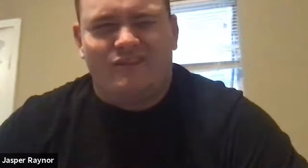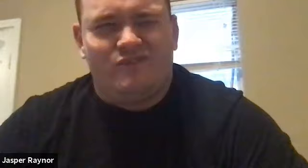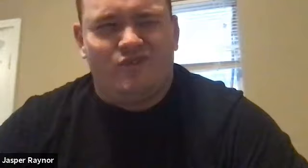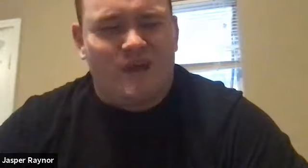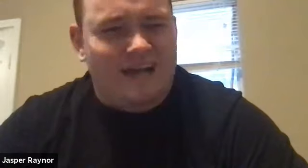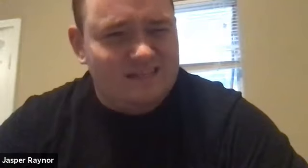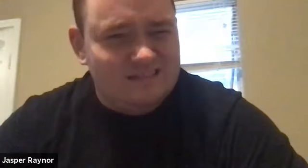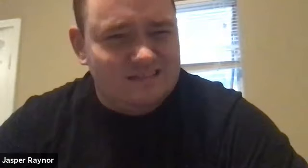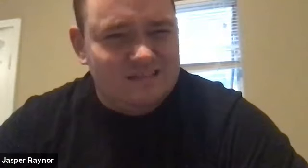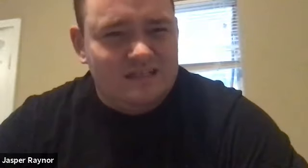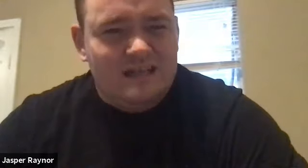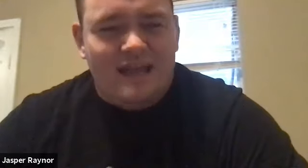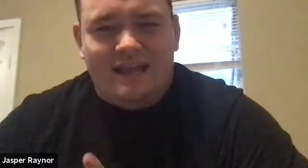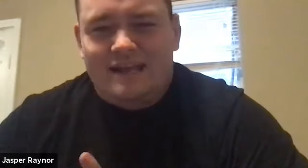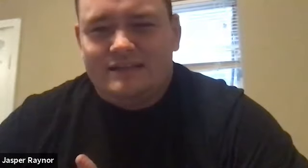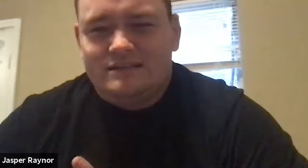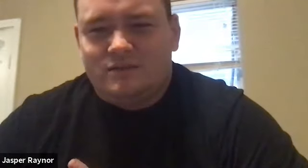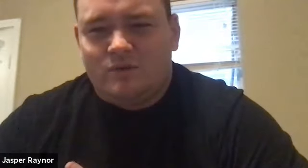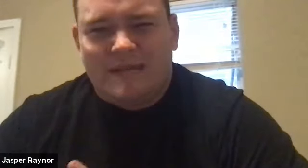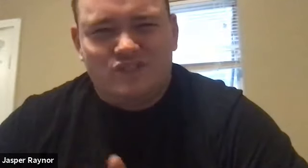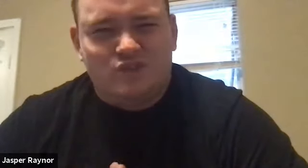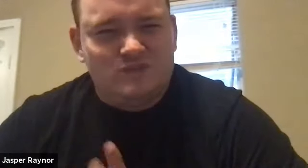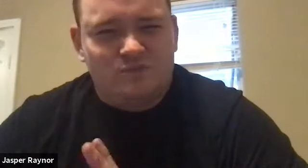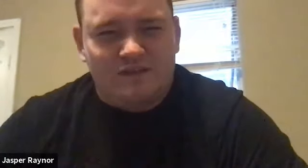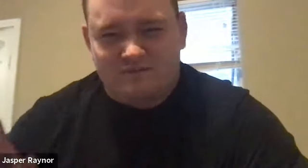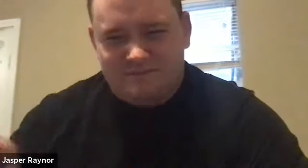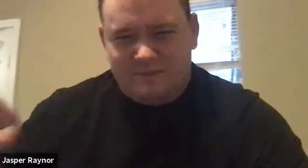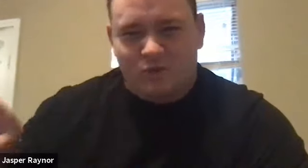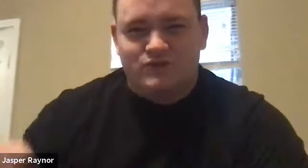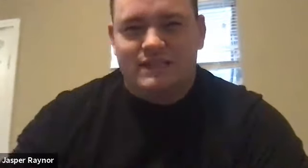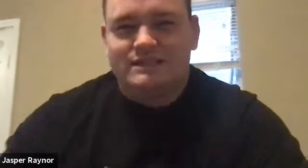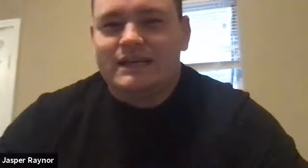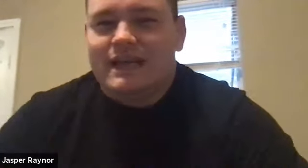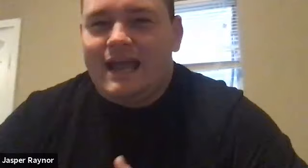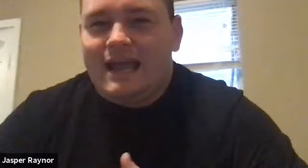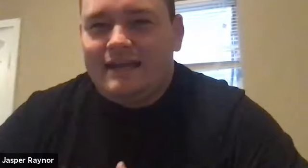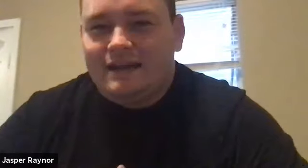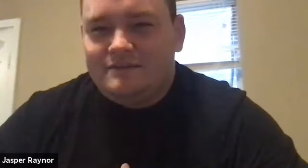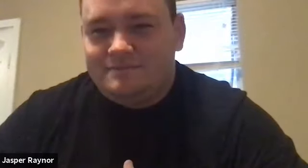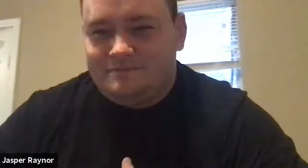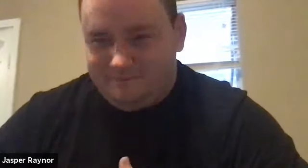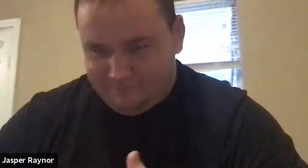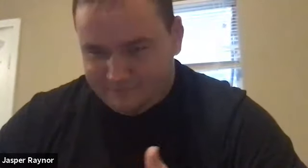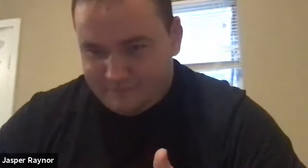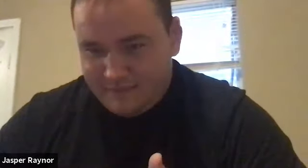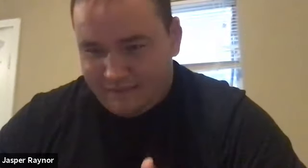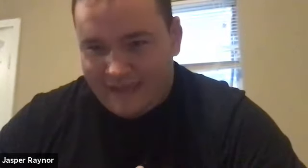off of Rhode Island, or Massachusetts, one of them northern states, and they